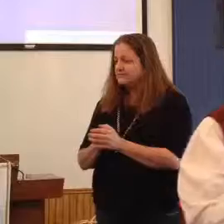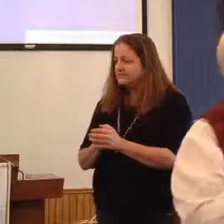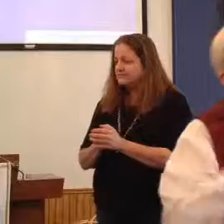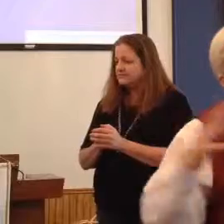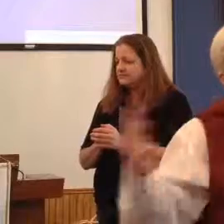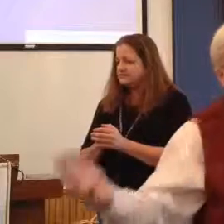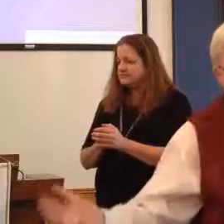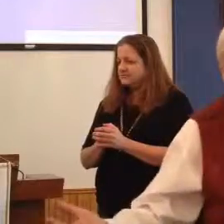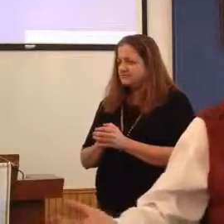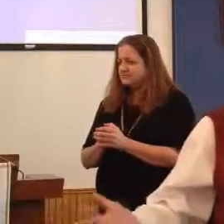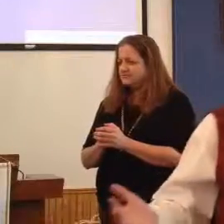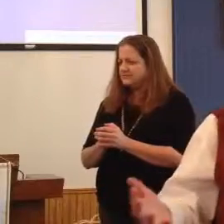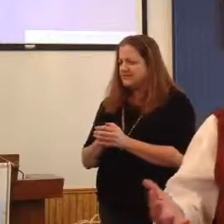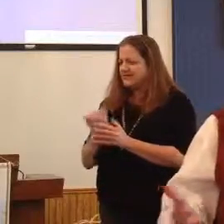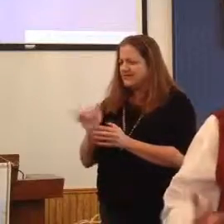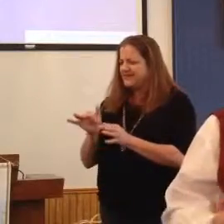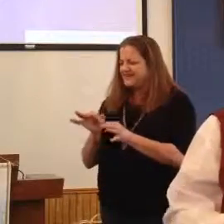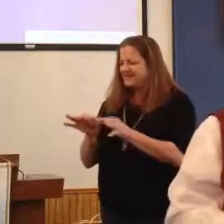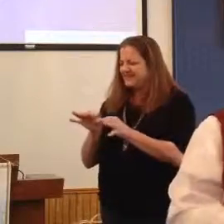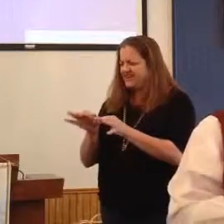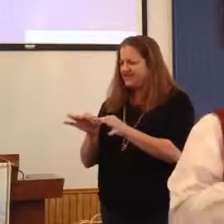We need to expand that definition.